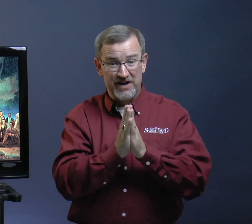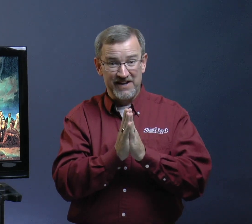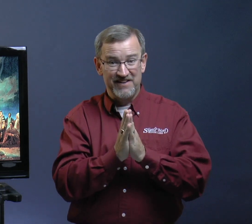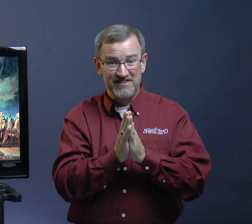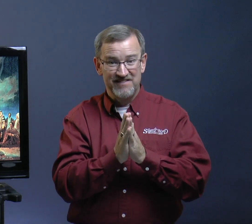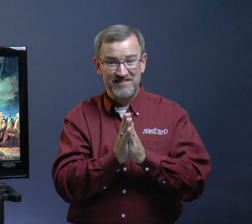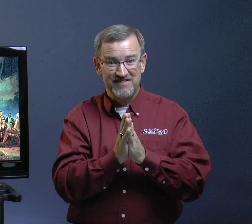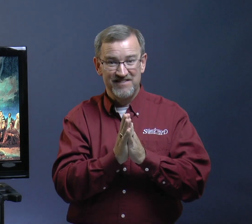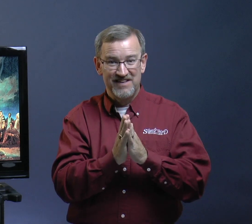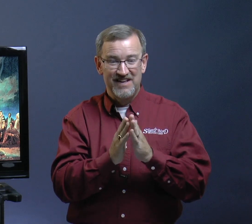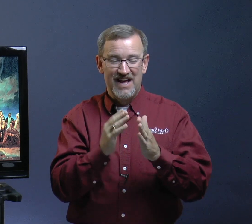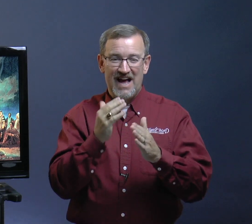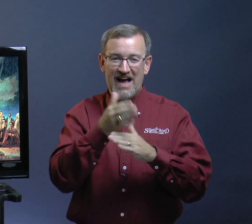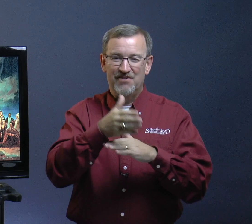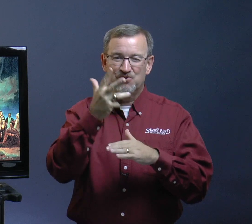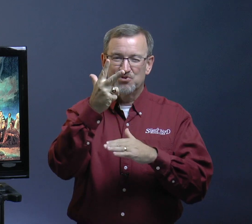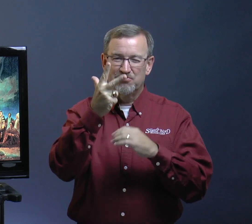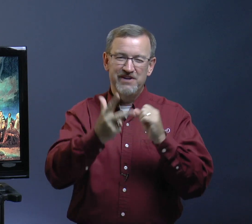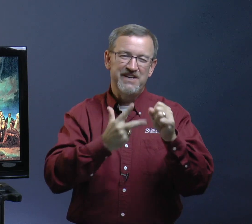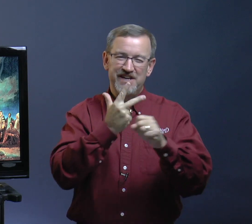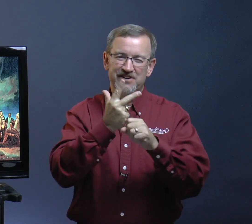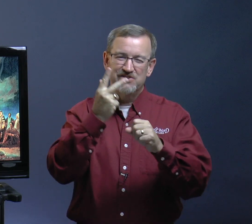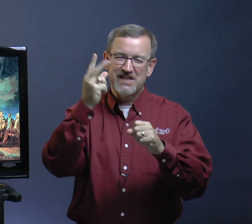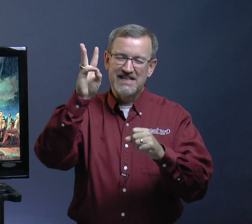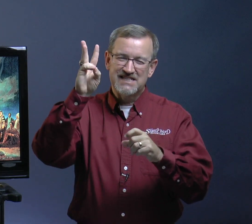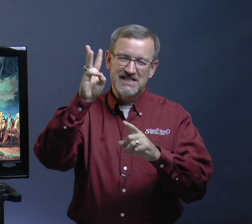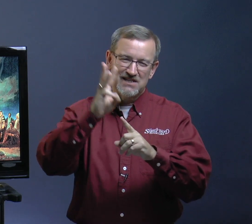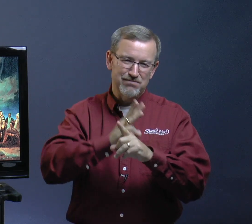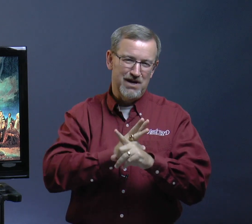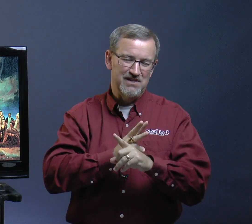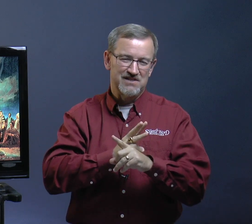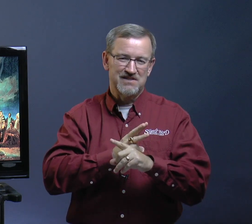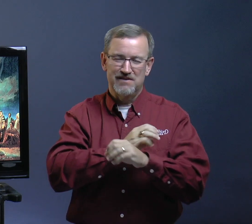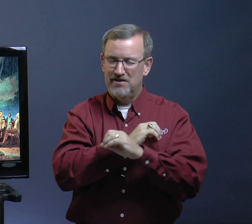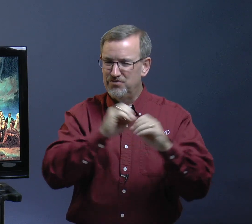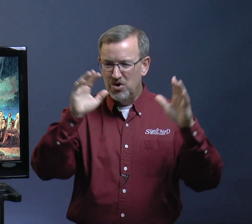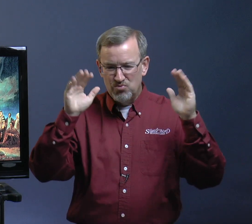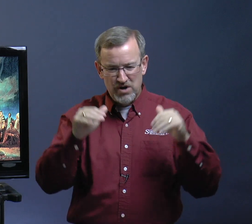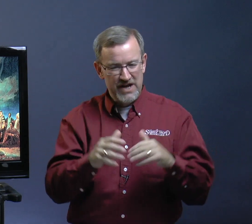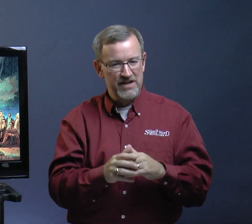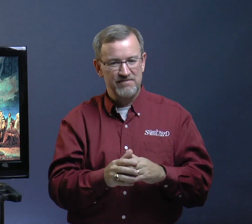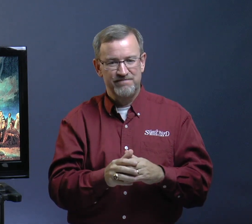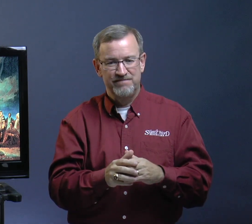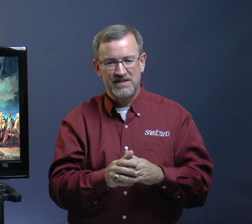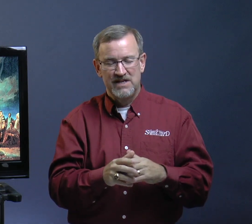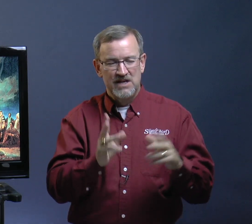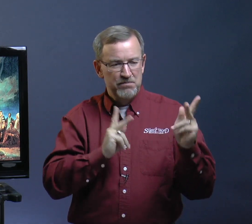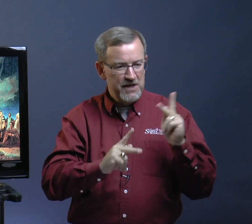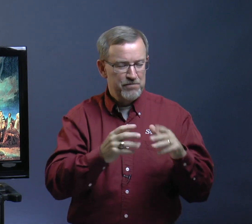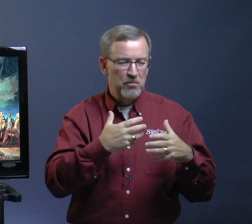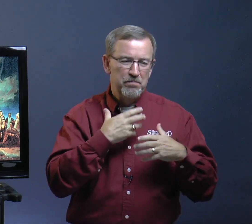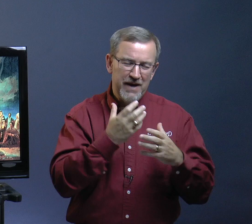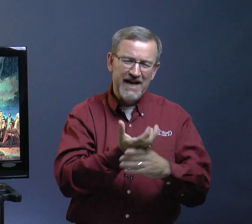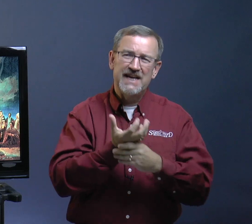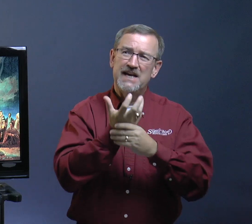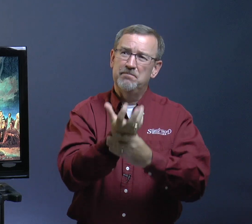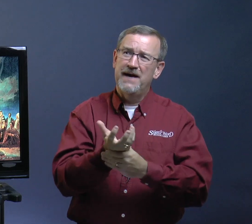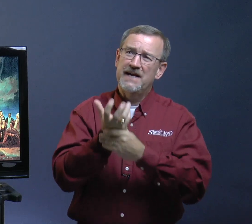praying, after 3 years and 6 months of no rain, people begging and begging